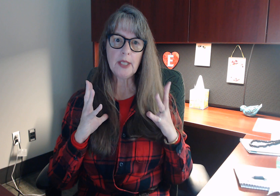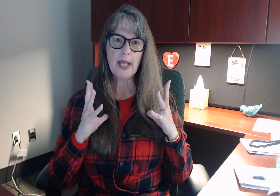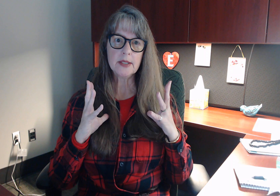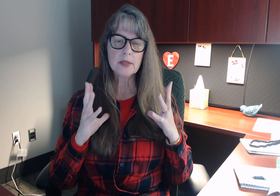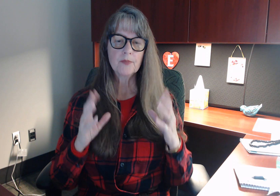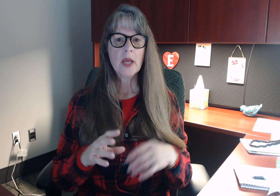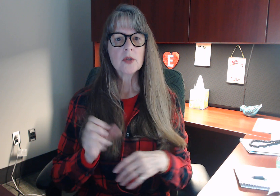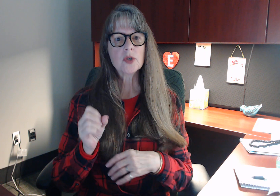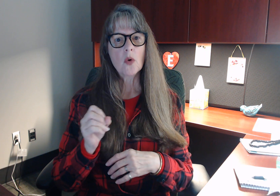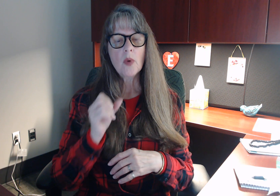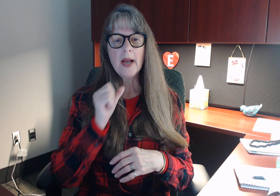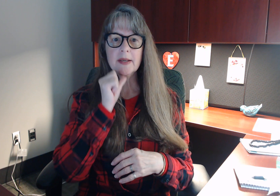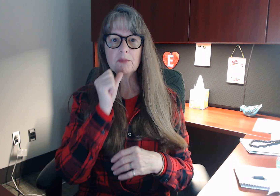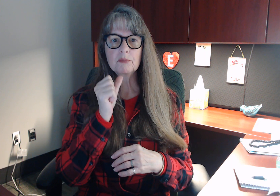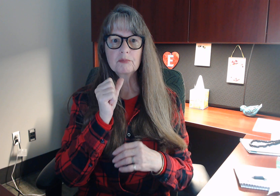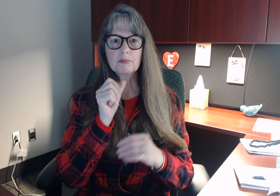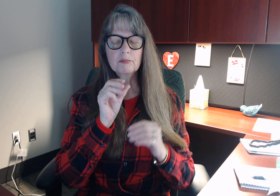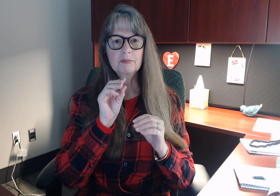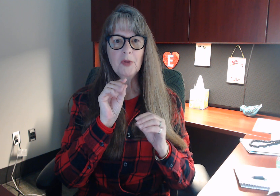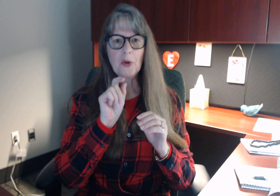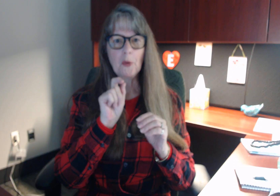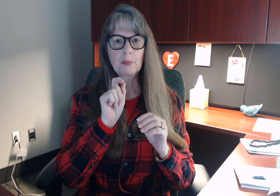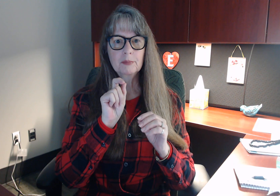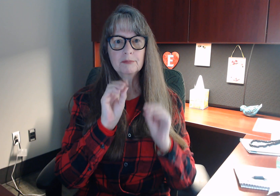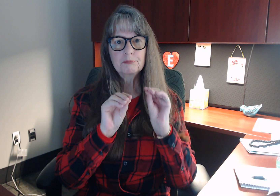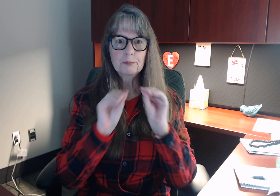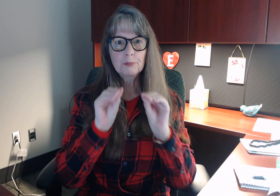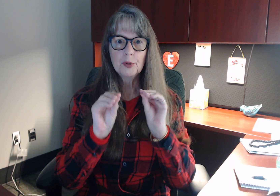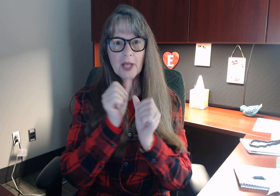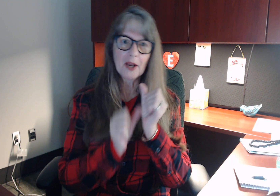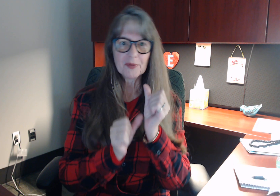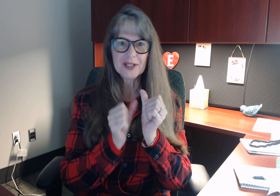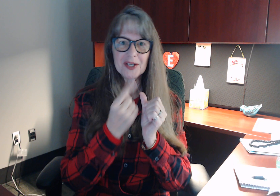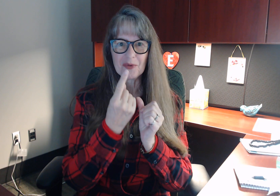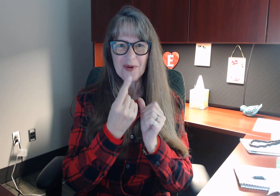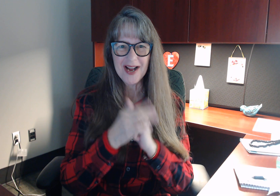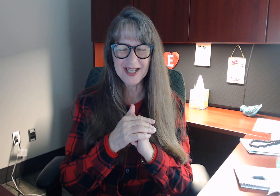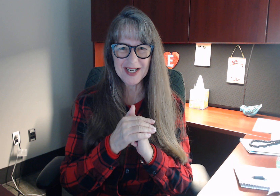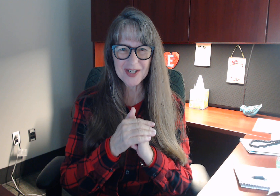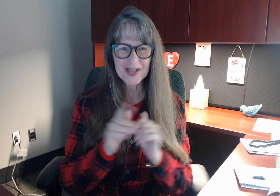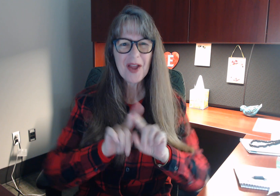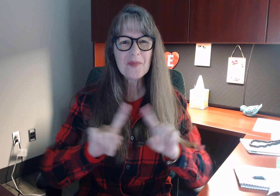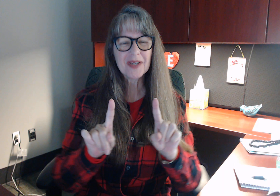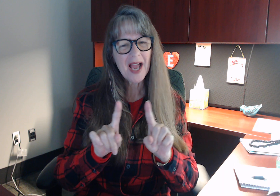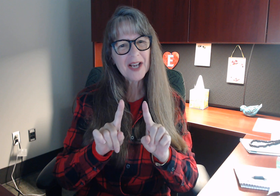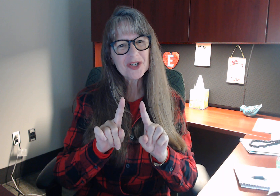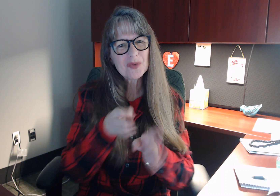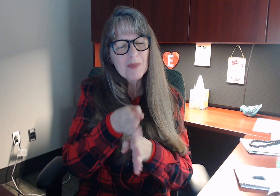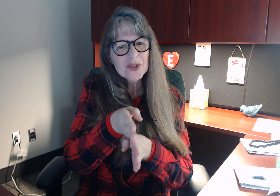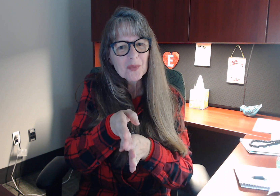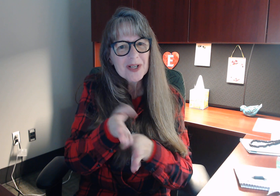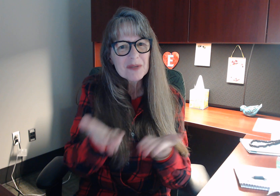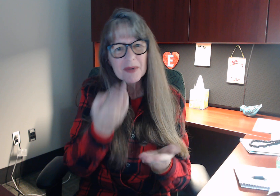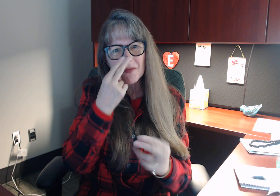holidays. So I didn't, you know, put every single one, but kind of just major ones, maybe some fun